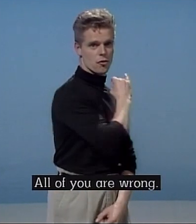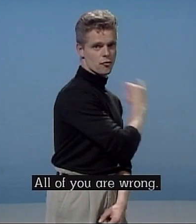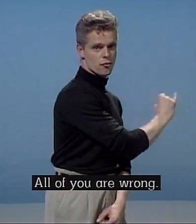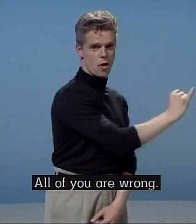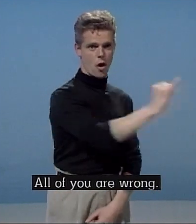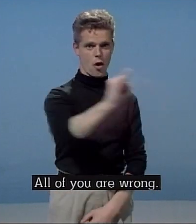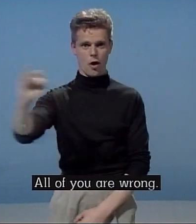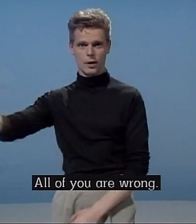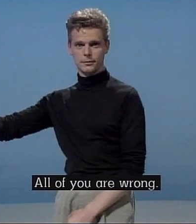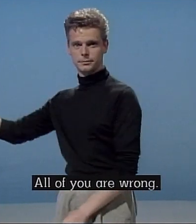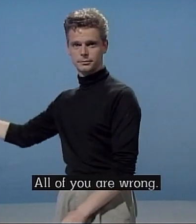All of you are wrong.